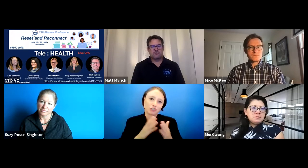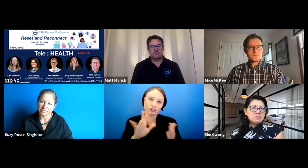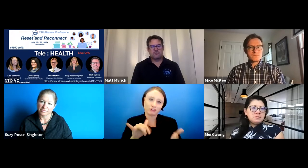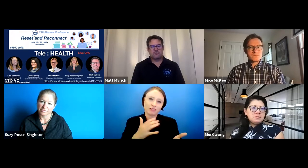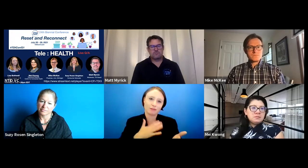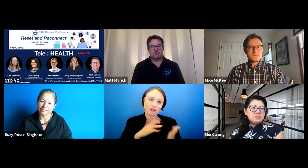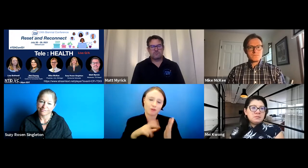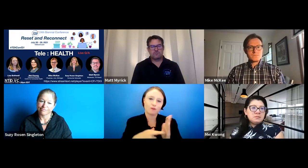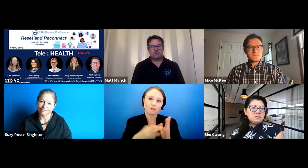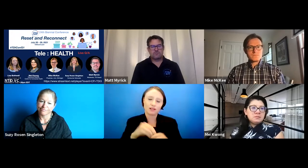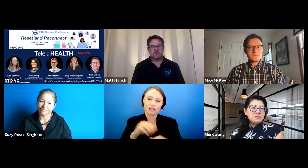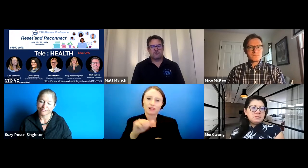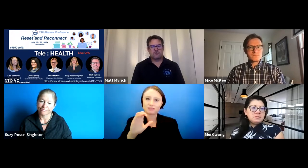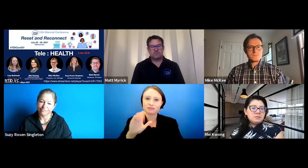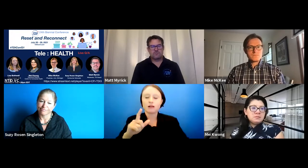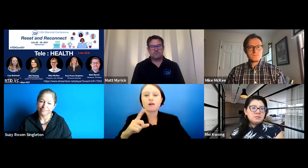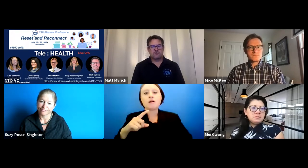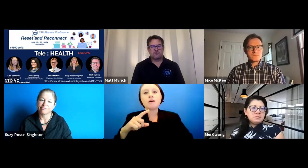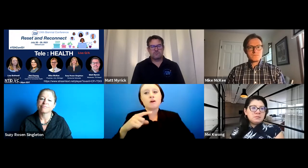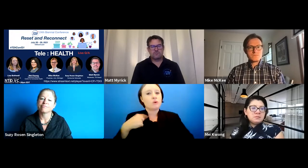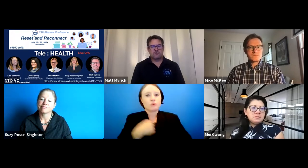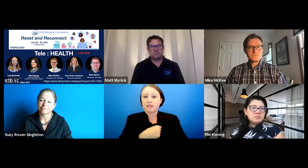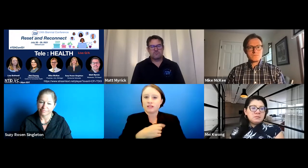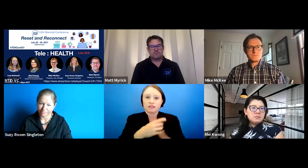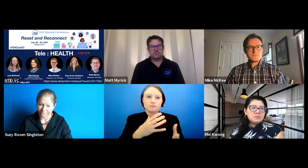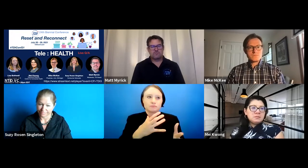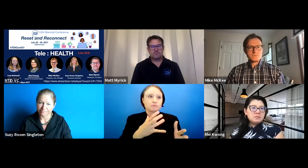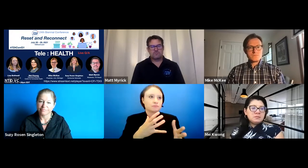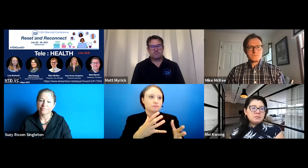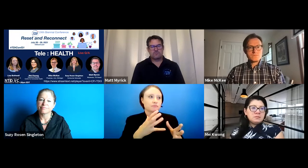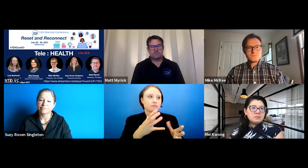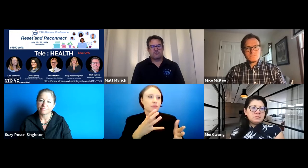clear. So that's generally my role in the ACL.